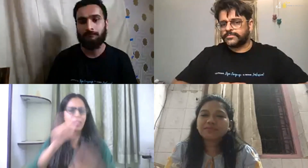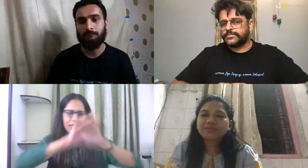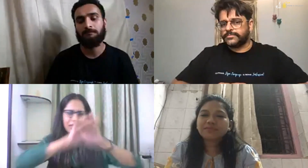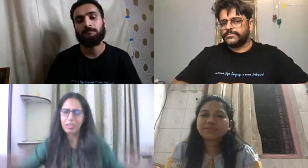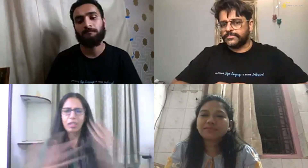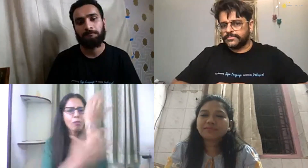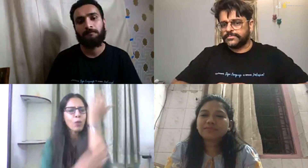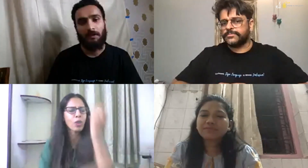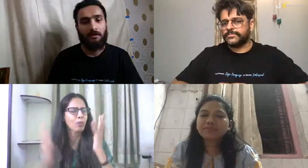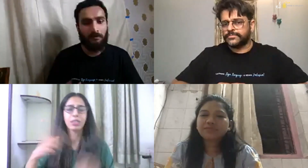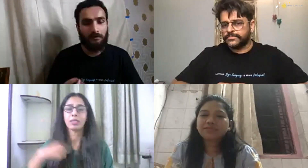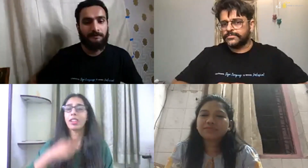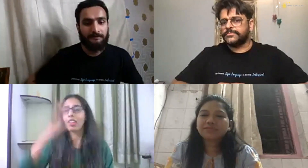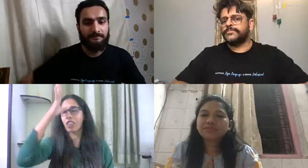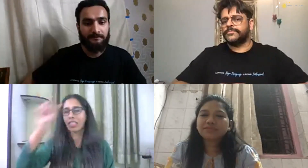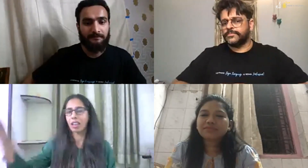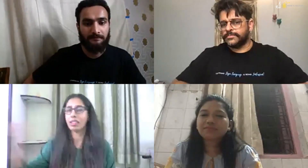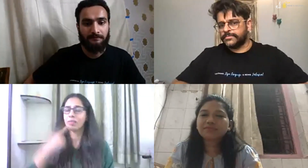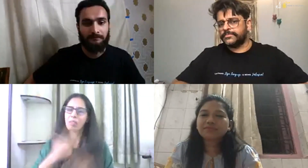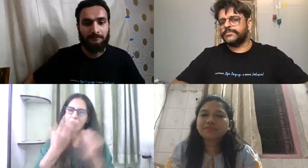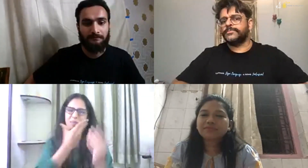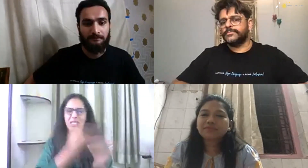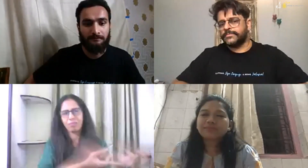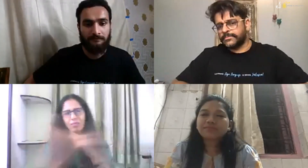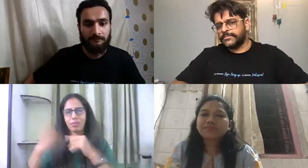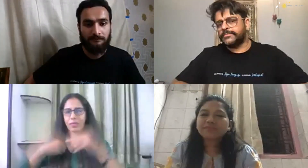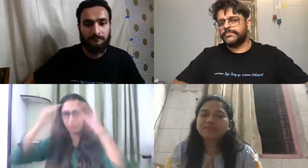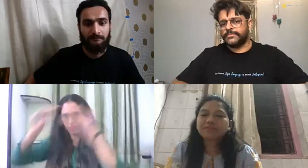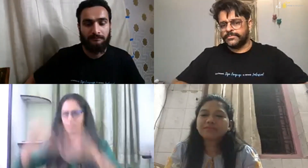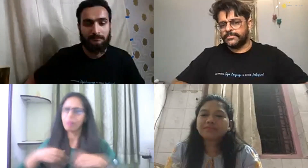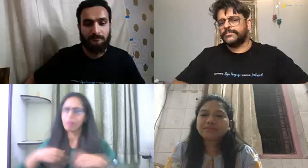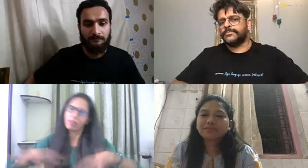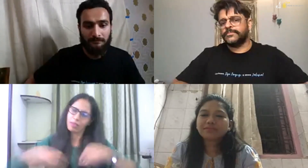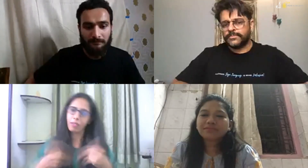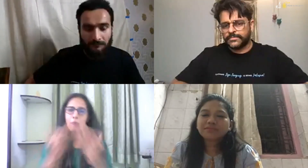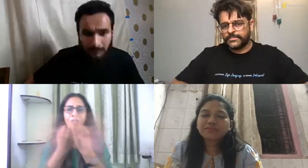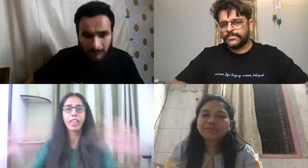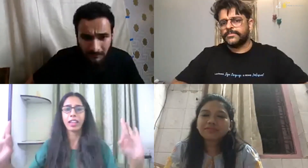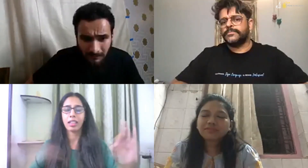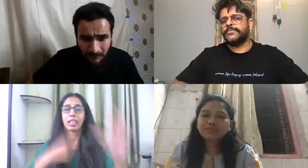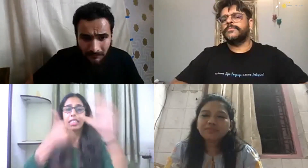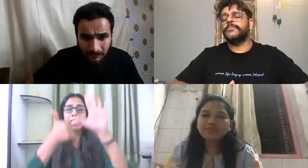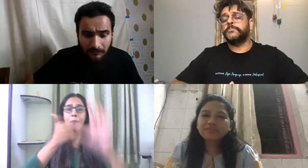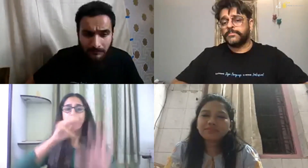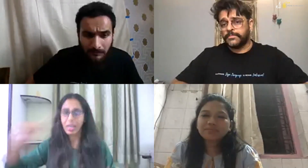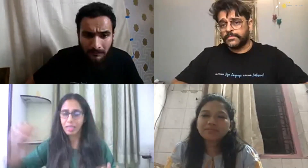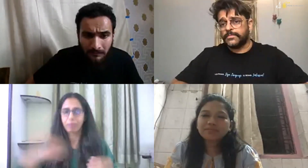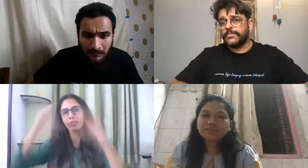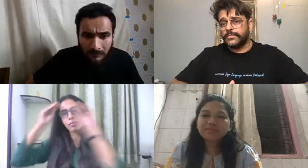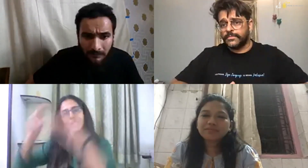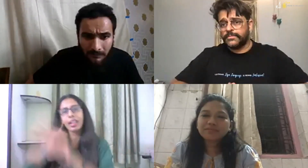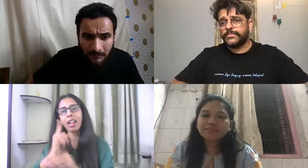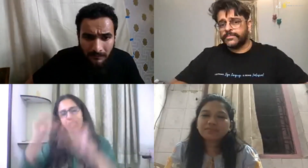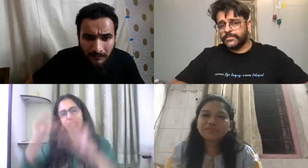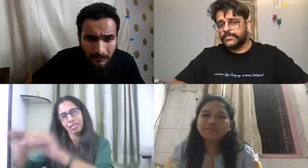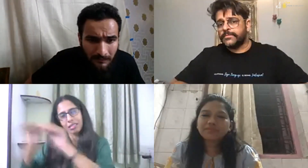important to learn from the institutes. It's my father told me that yeah, it's if you can come and you can